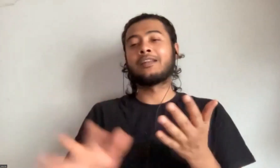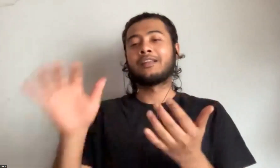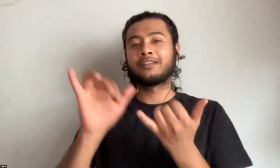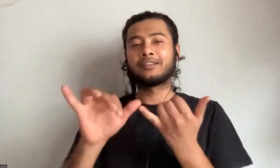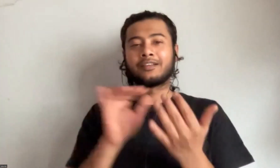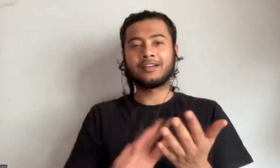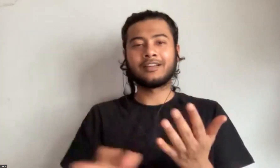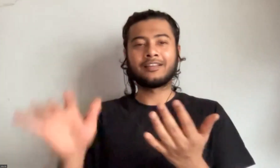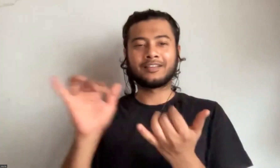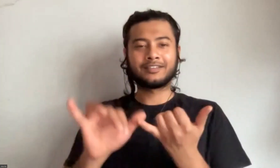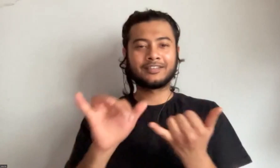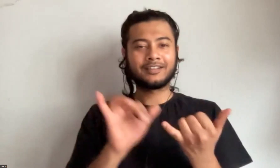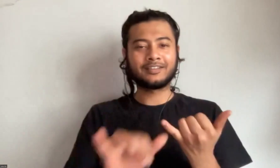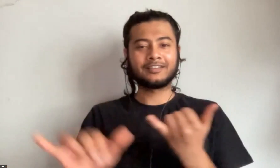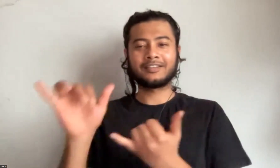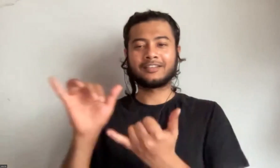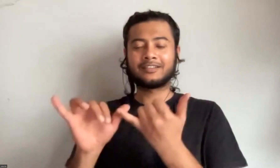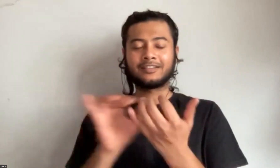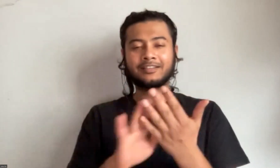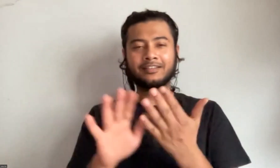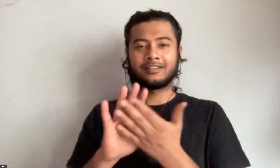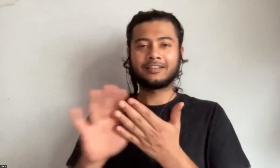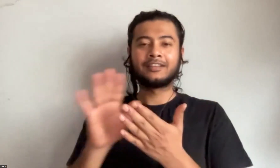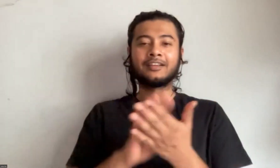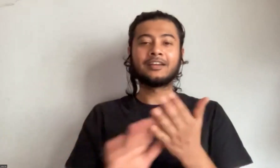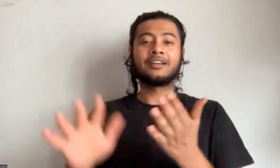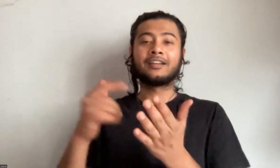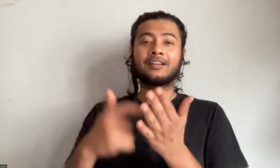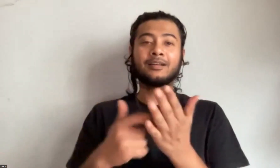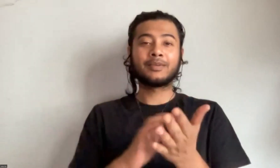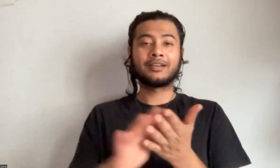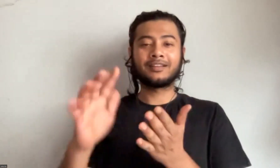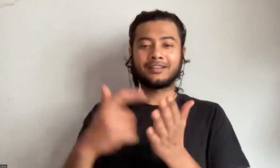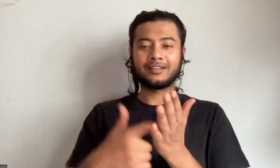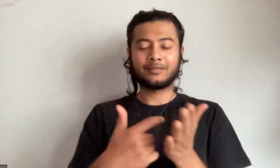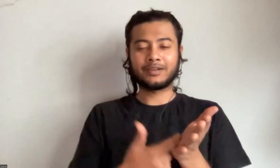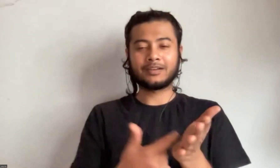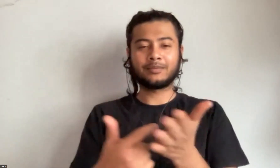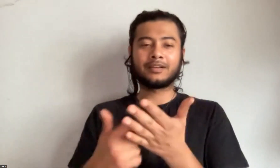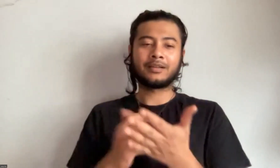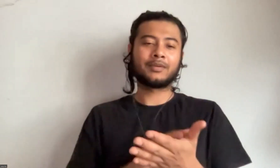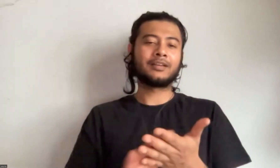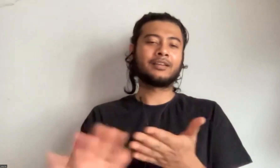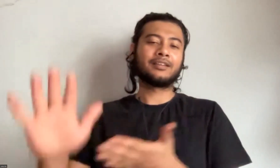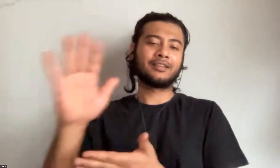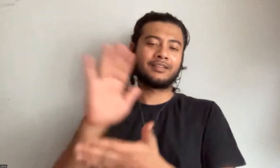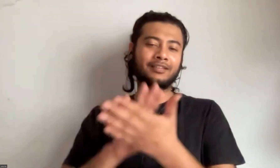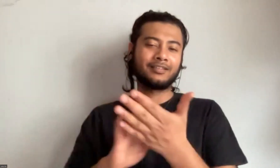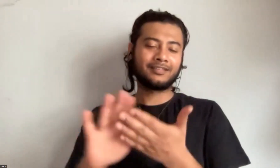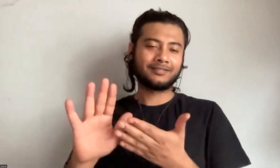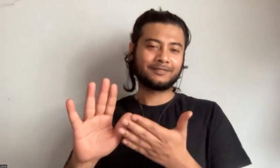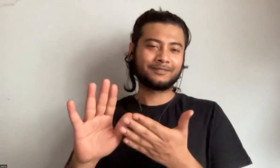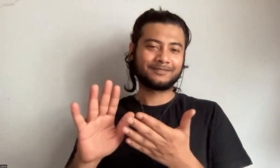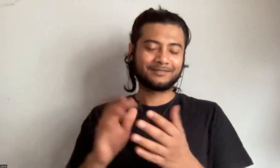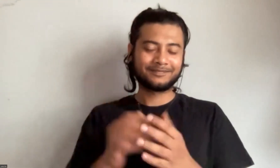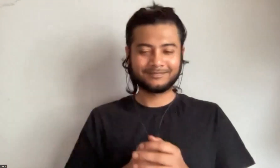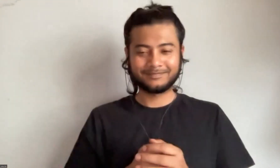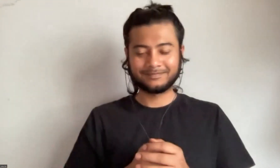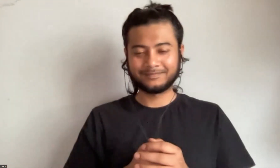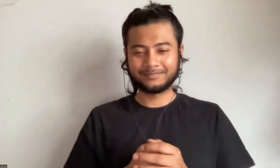Hare Rama, Rama Rama, Hare Hare. So today, for the benefit of everybody, let's start with